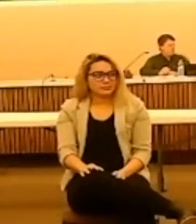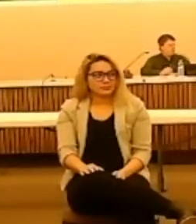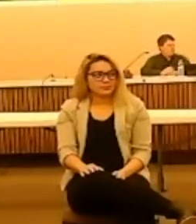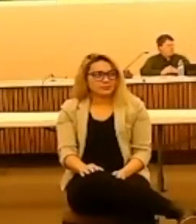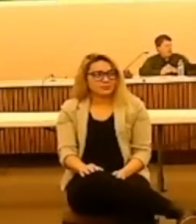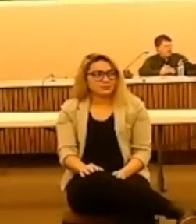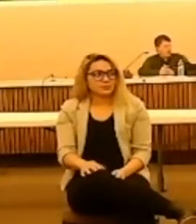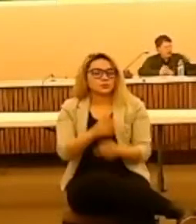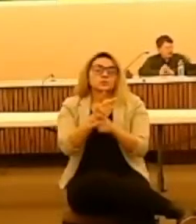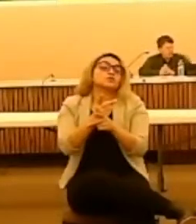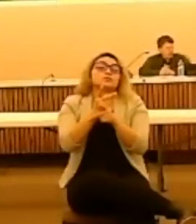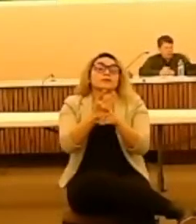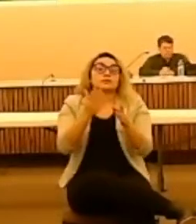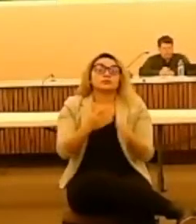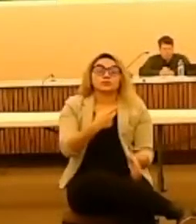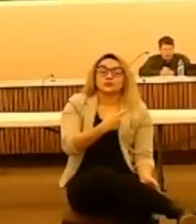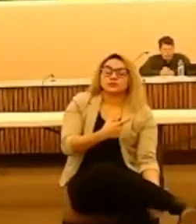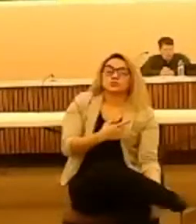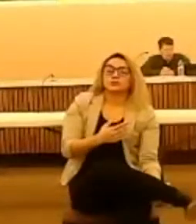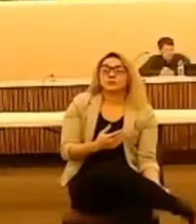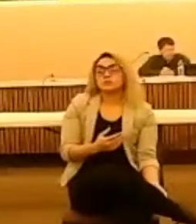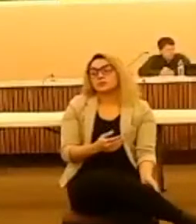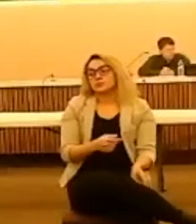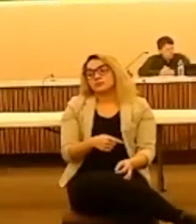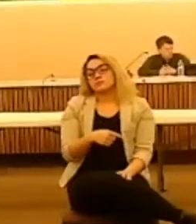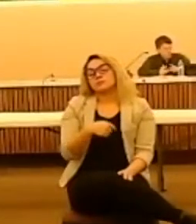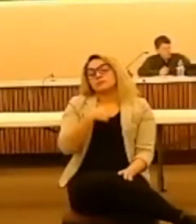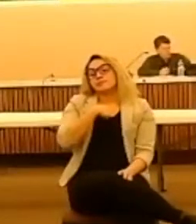So my thought is that